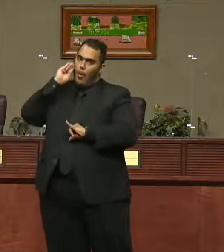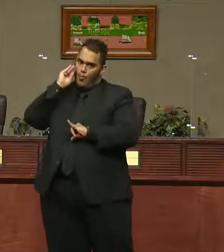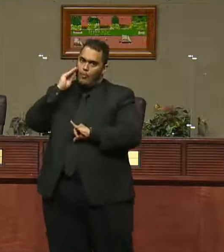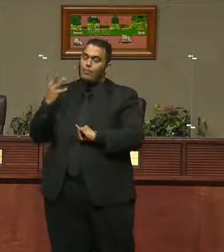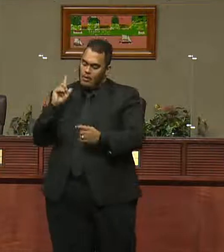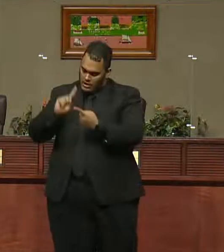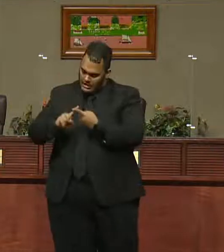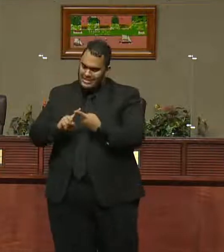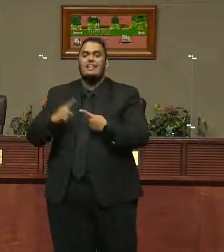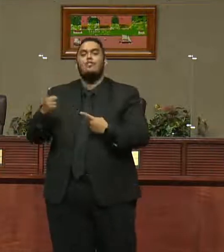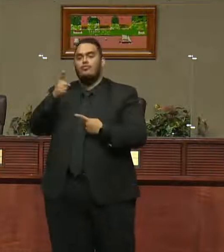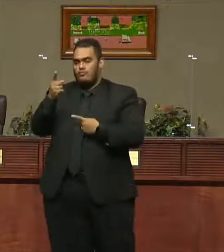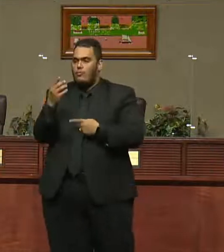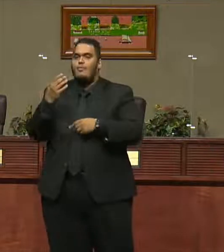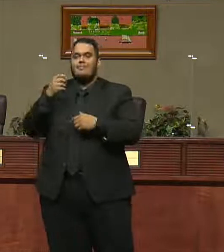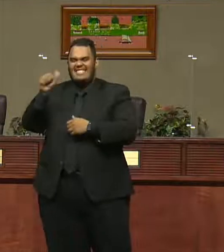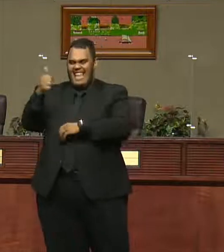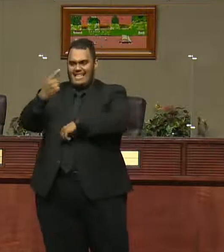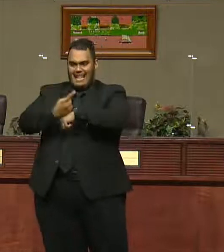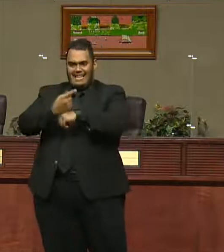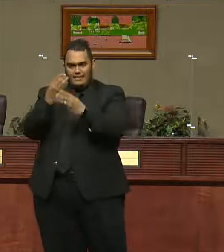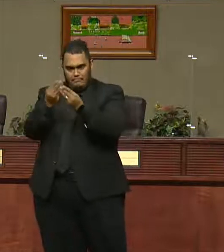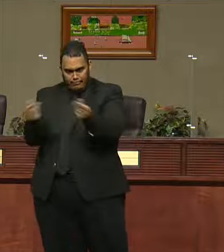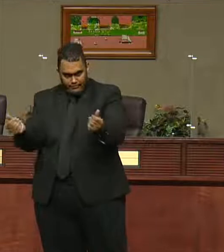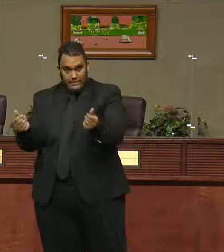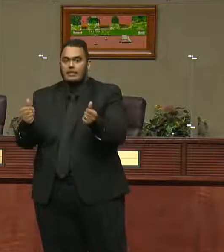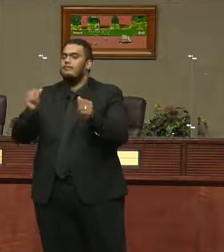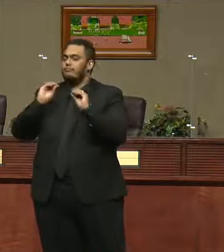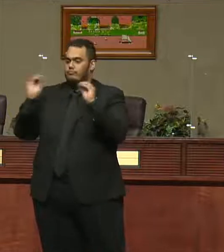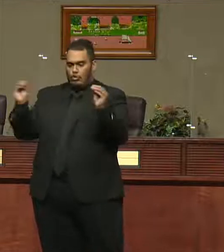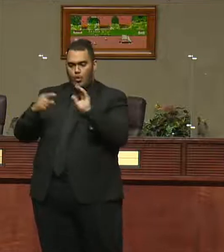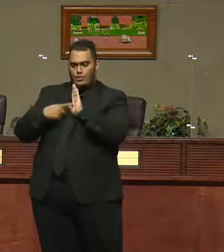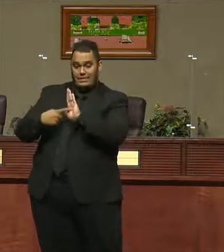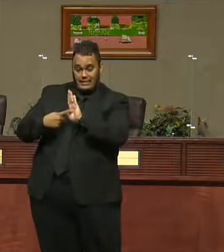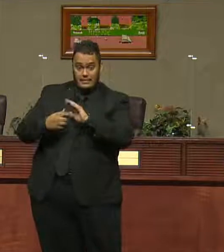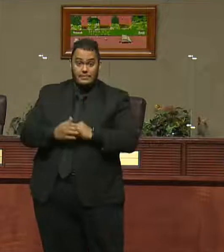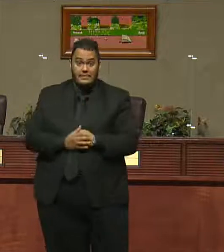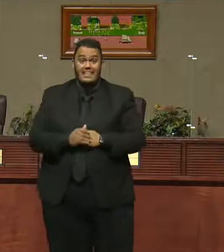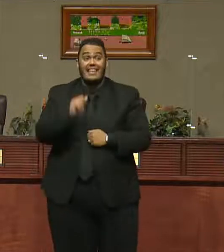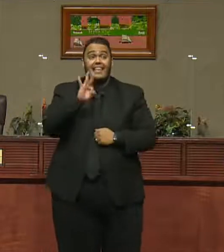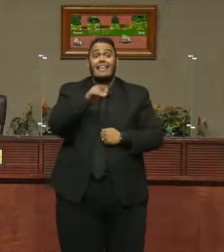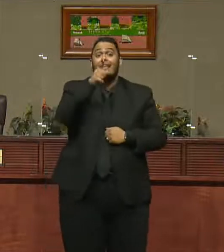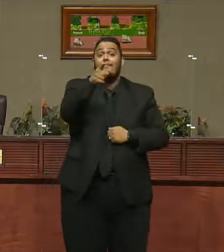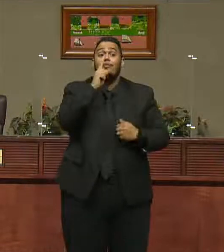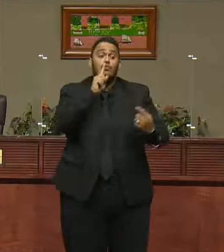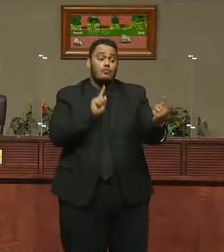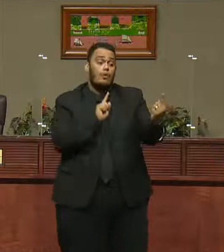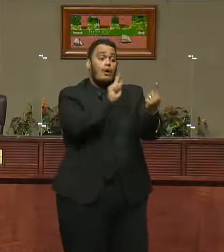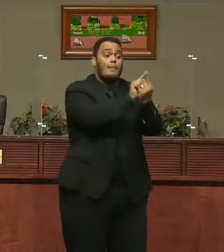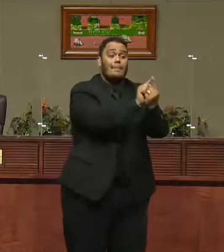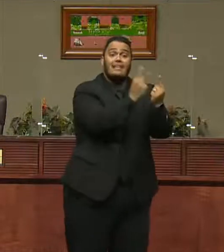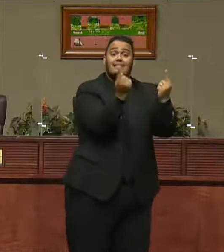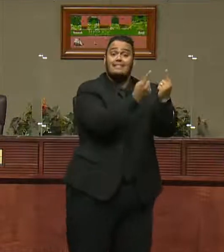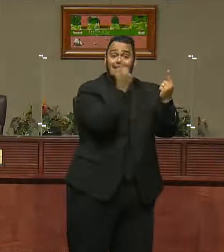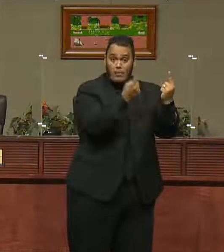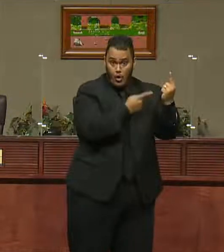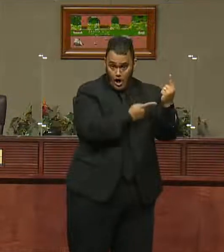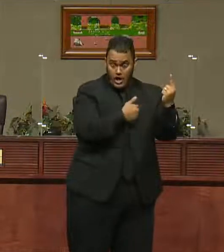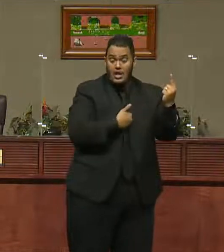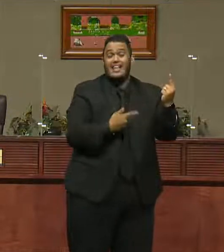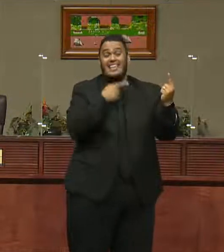exposed to a lab-confirmed case or a sick person, that you remain at home and